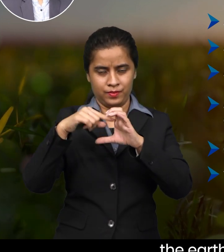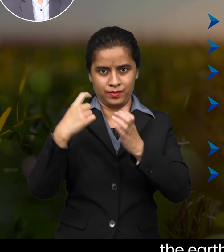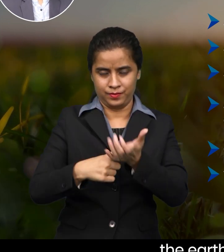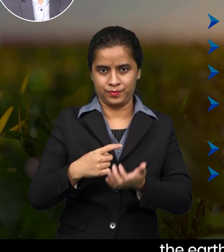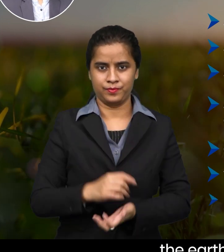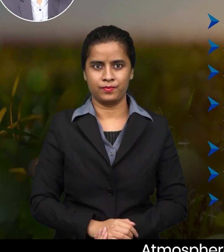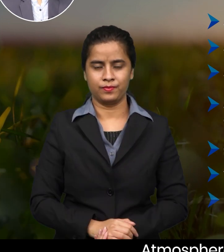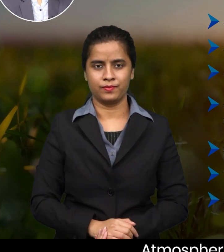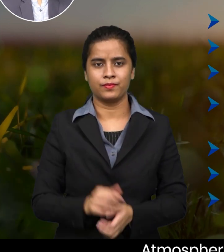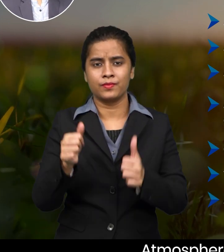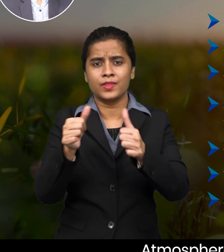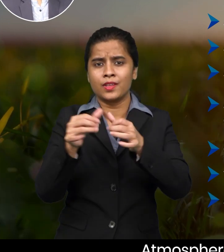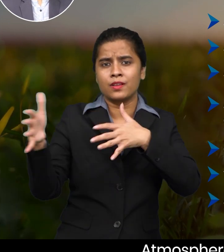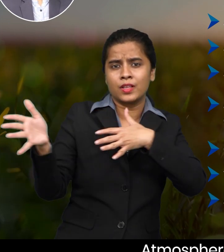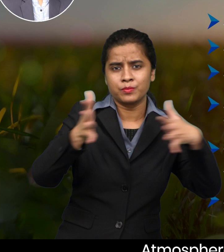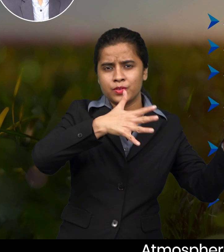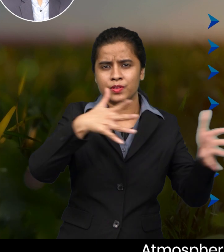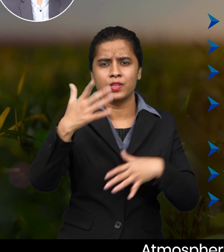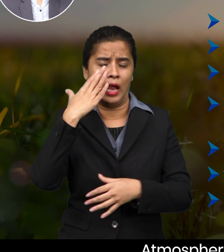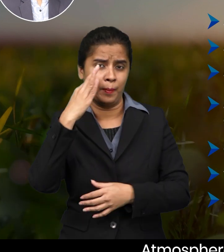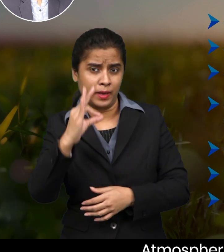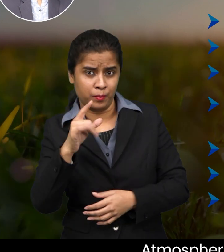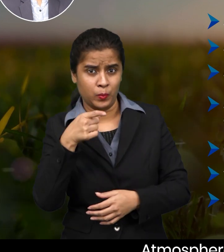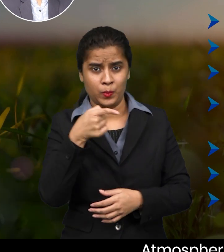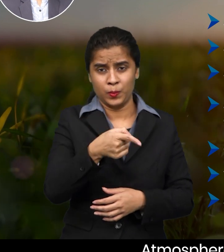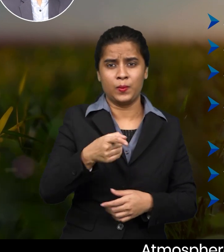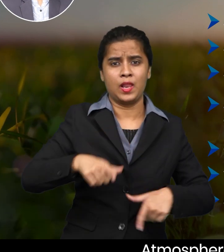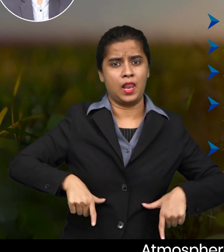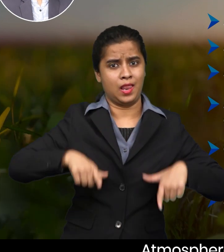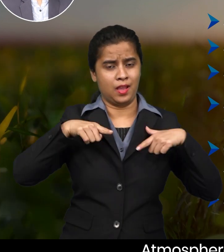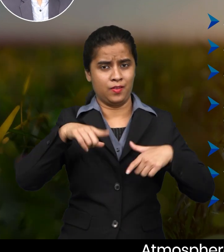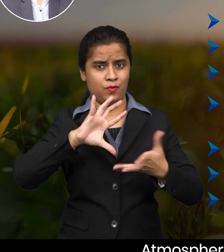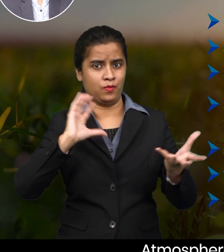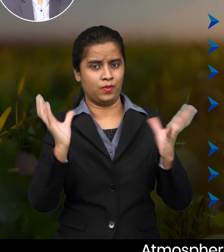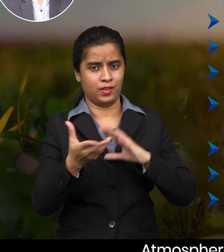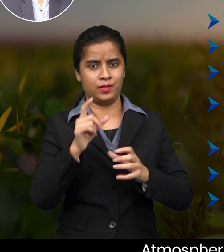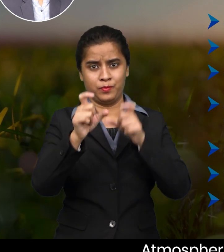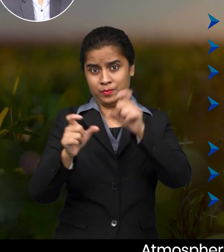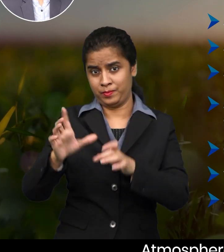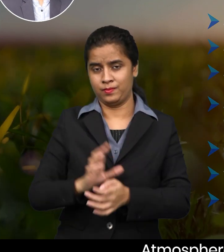Atmosphere is essential for life on Earth.